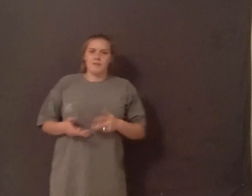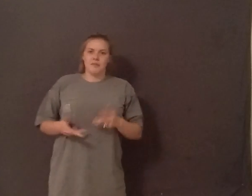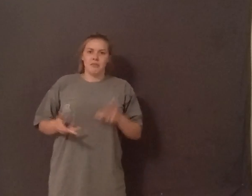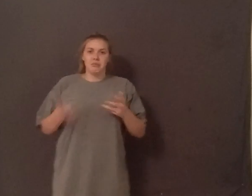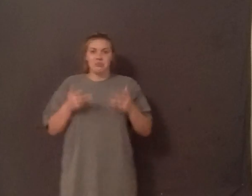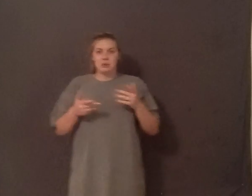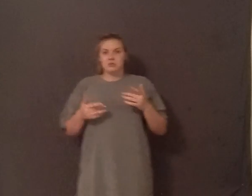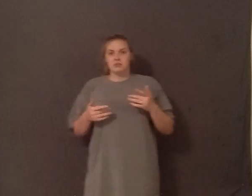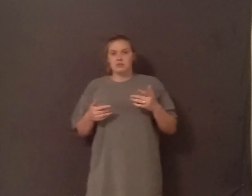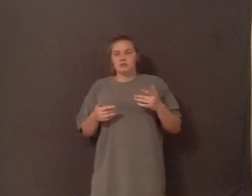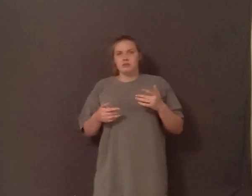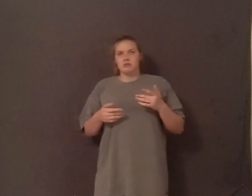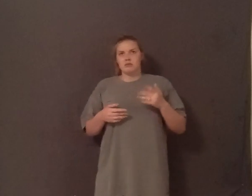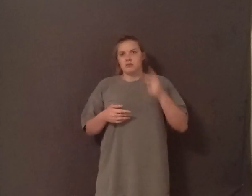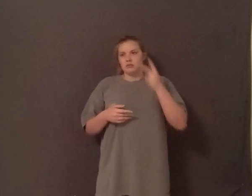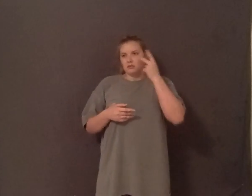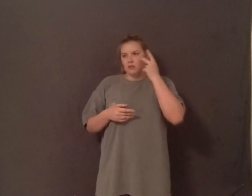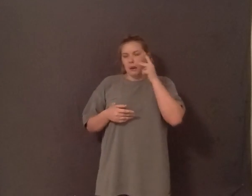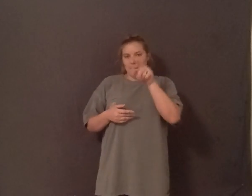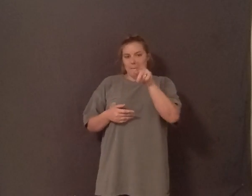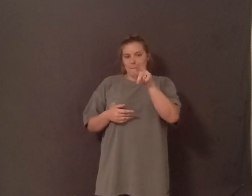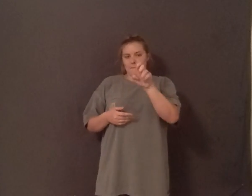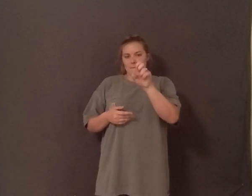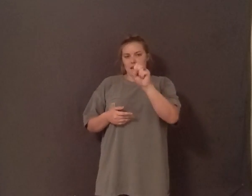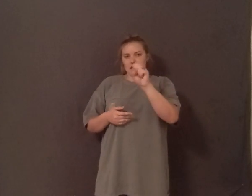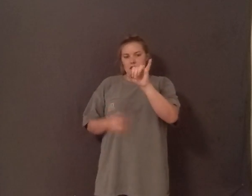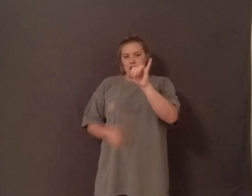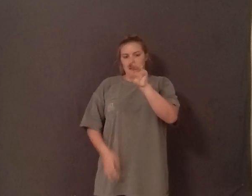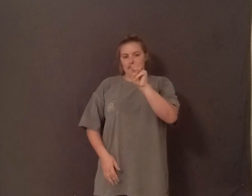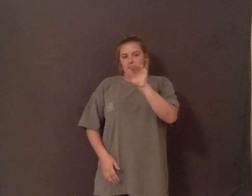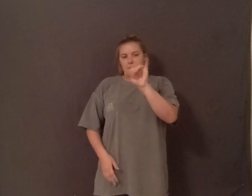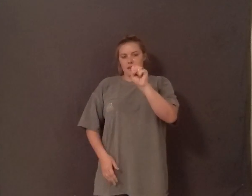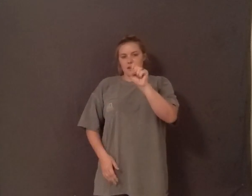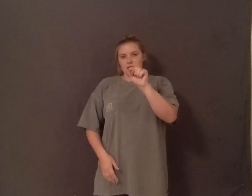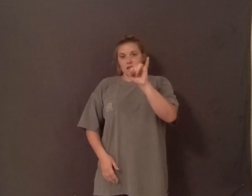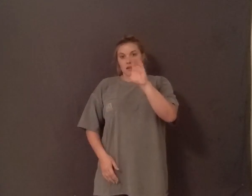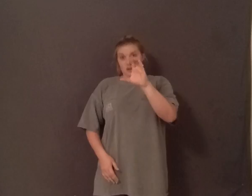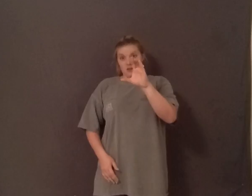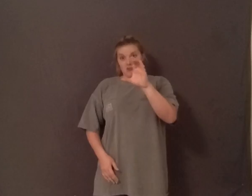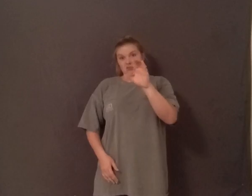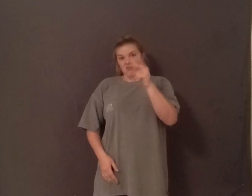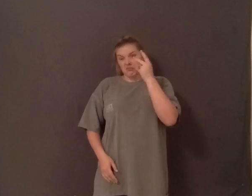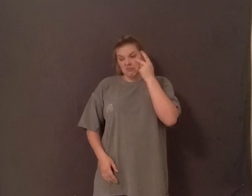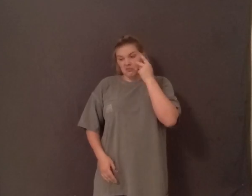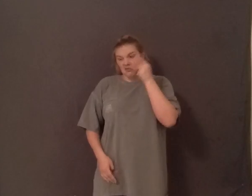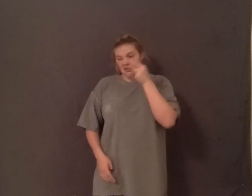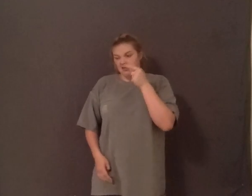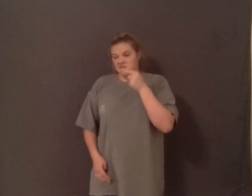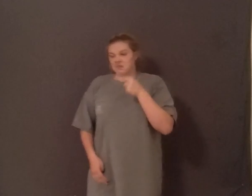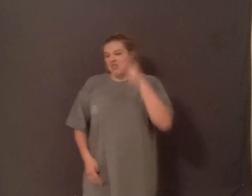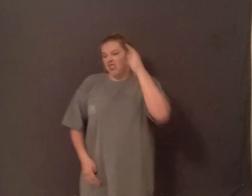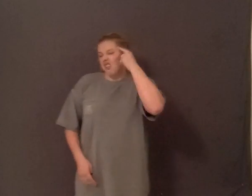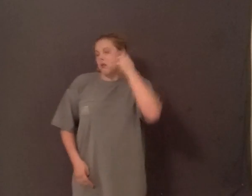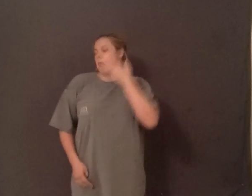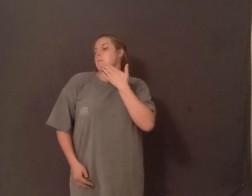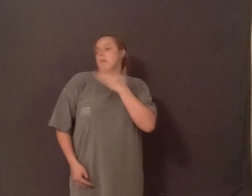like it's pessimistic to say, well, what bad things could happen from getting the job offer? But it's actually not. It's just the